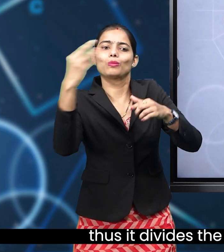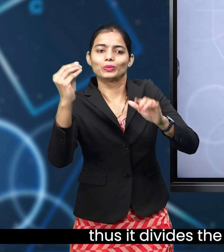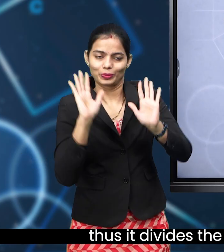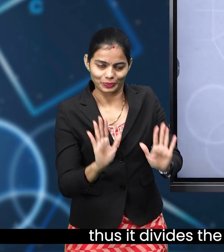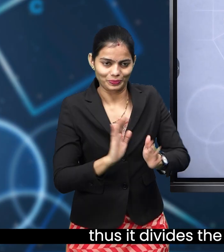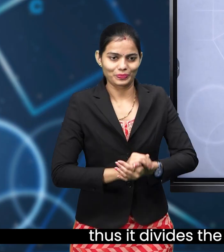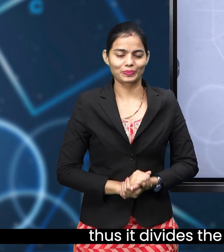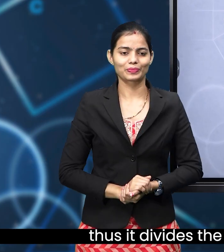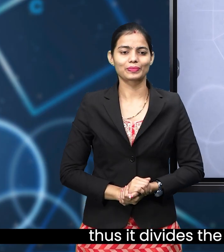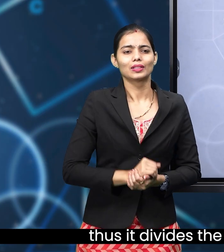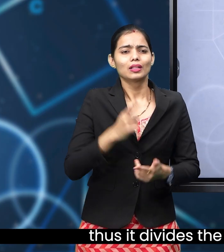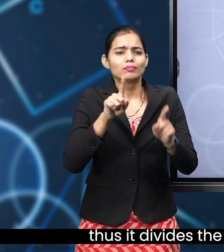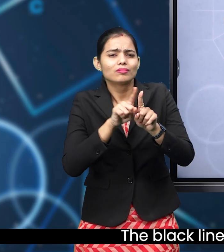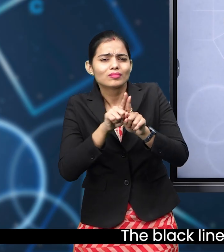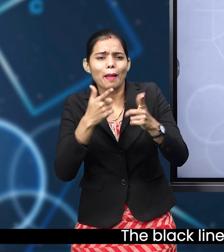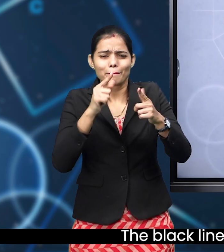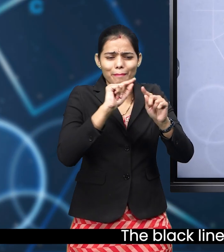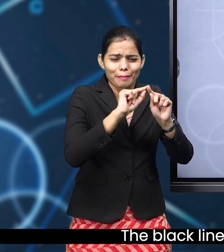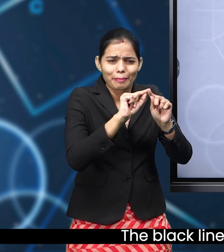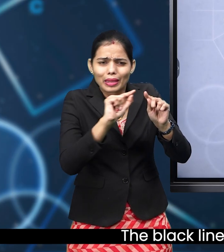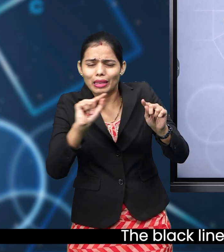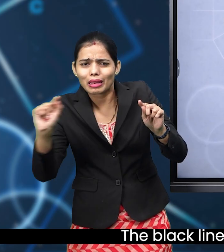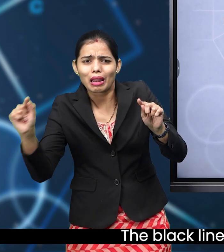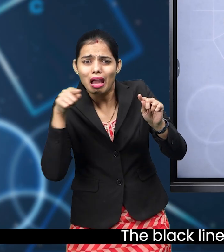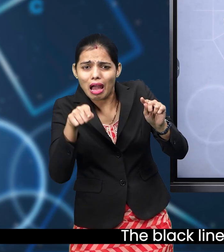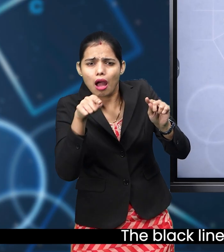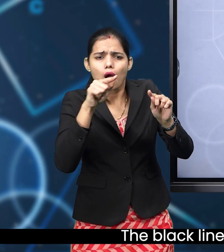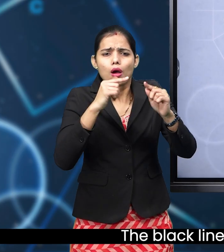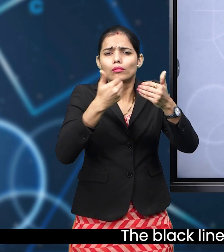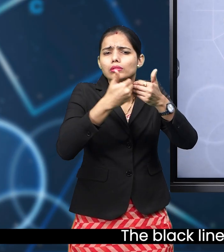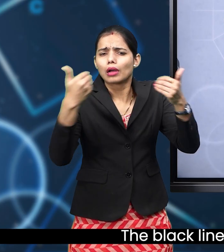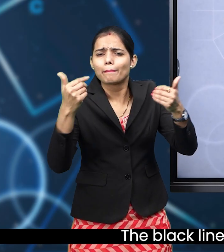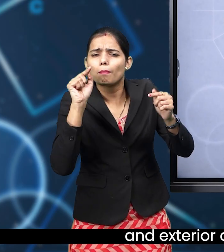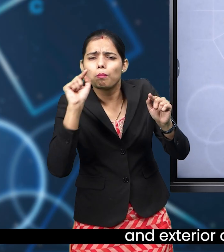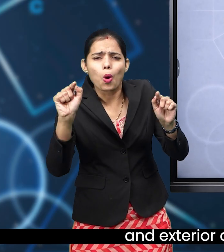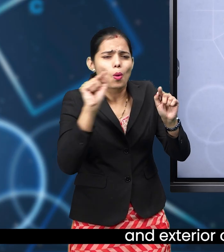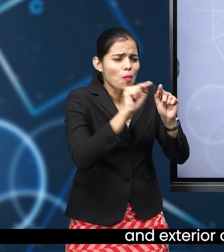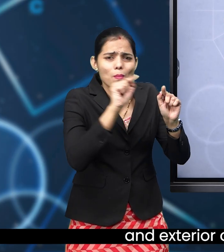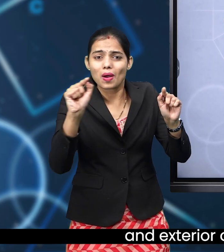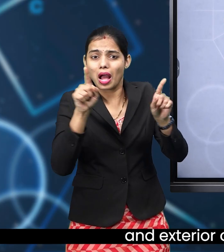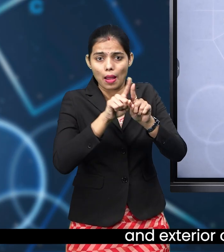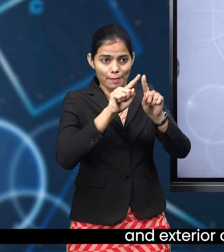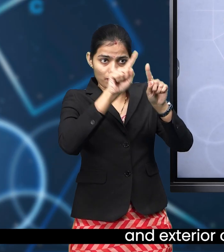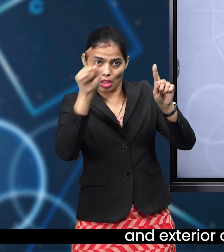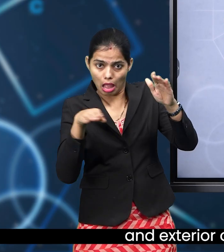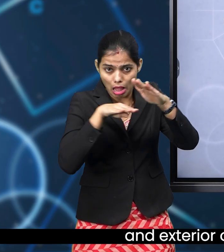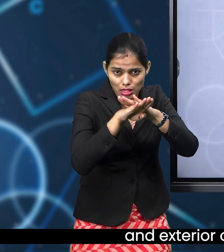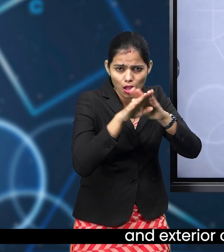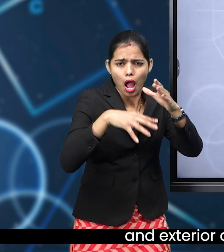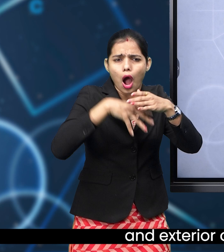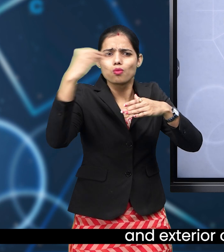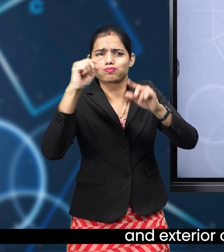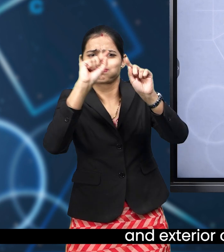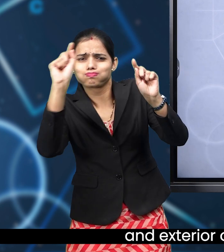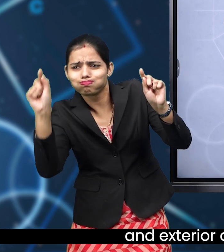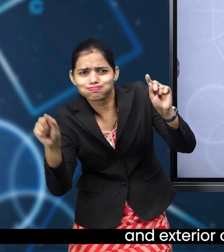exterior of the curve. The black line, which is dividing the interior and exterior of the curve, is the